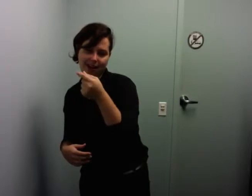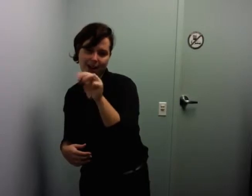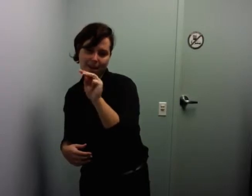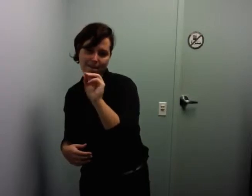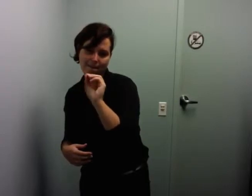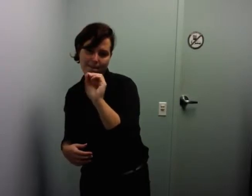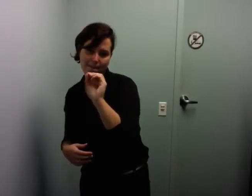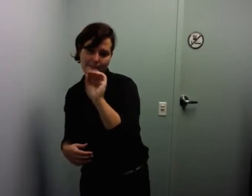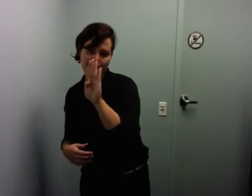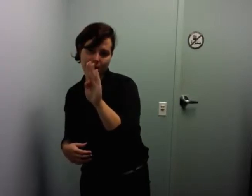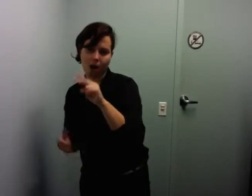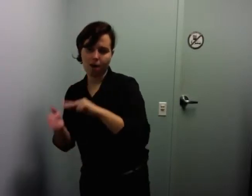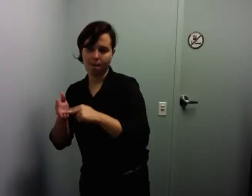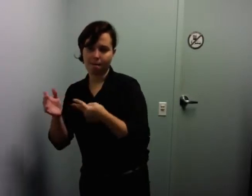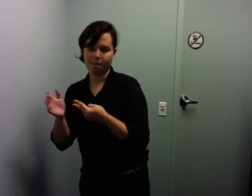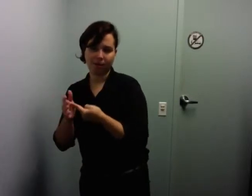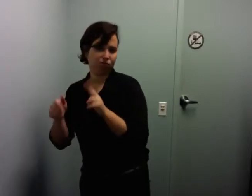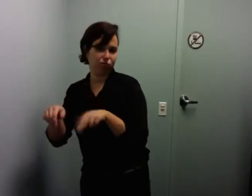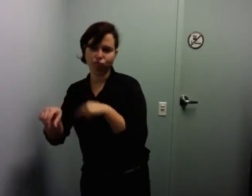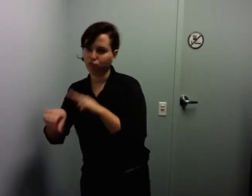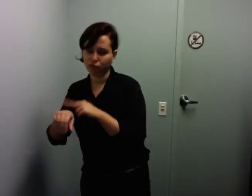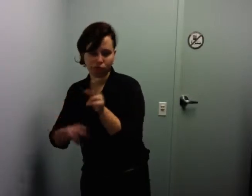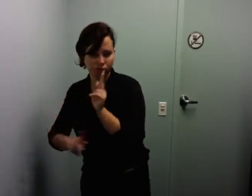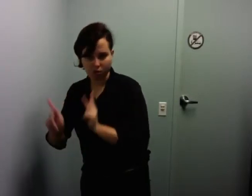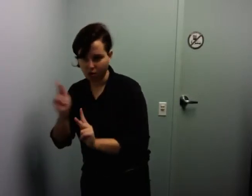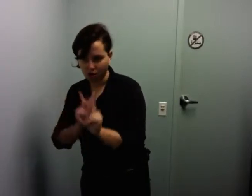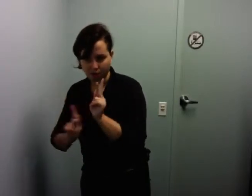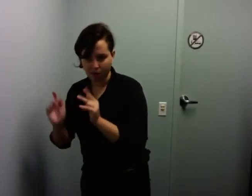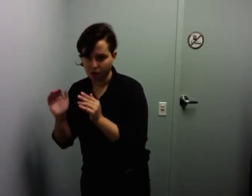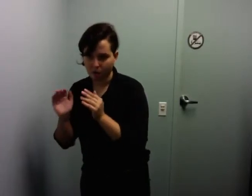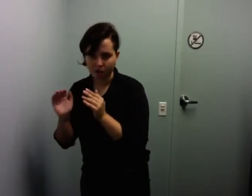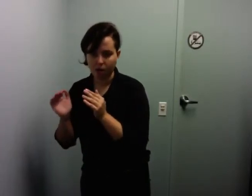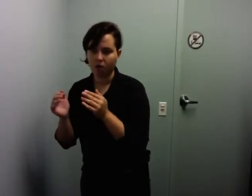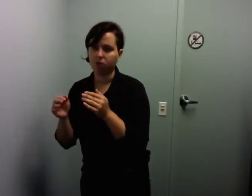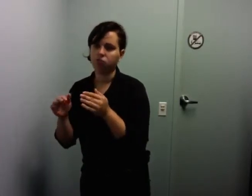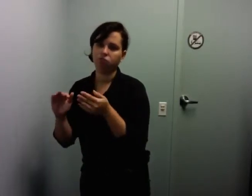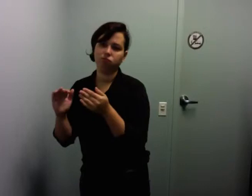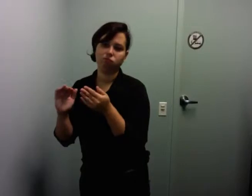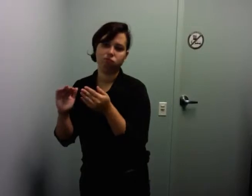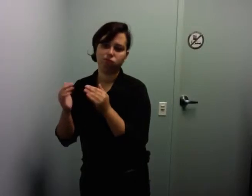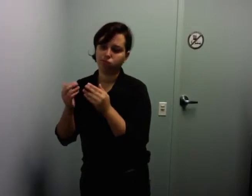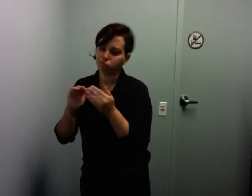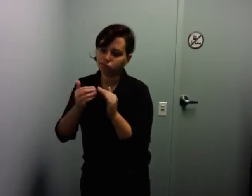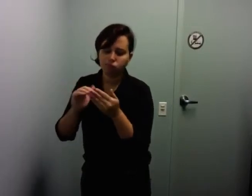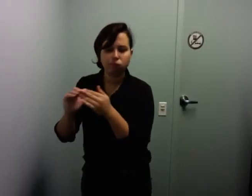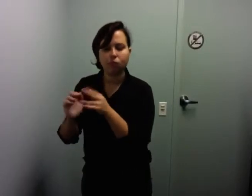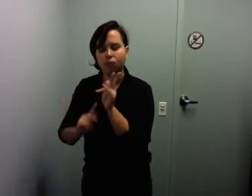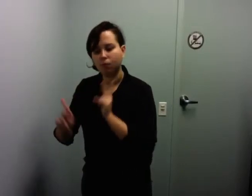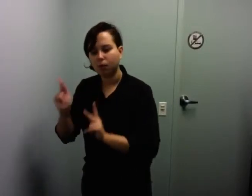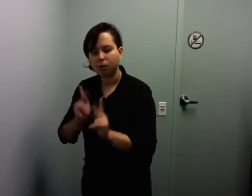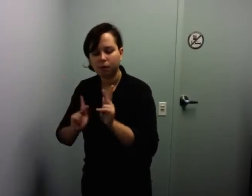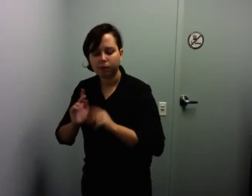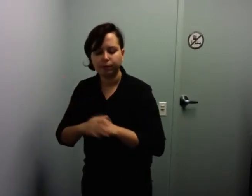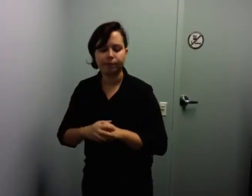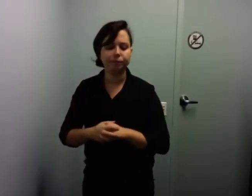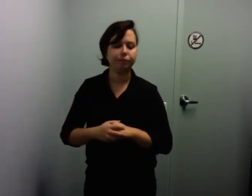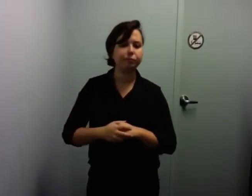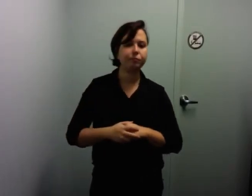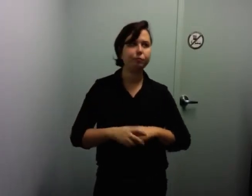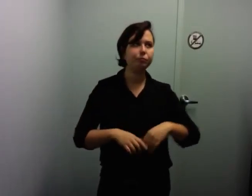people. It's very easy at the beginning of the 21st century to realize